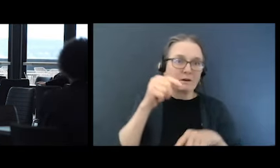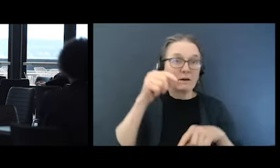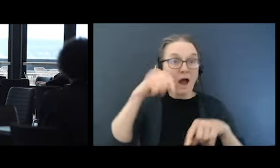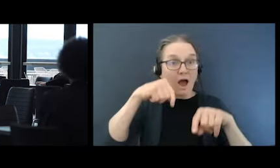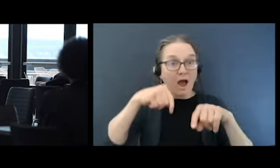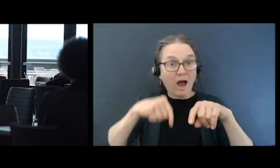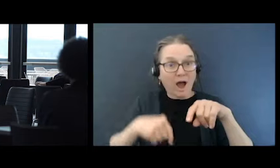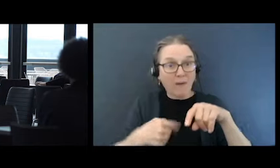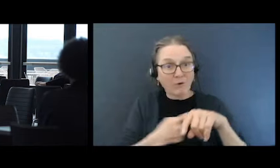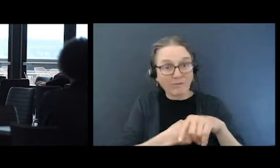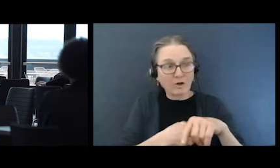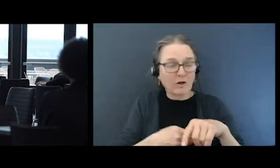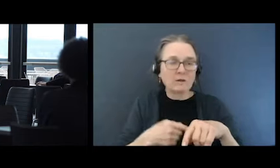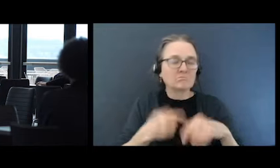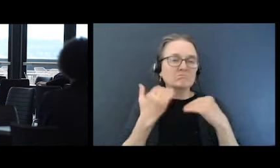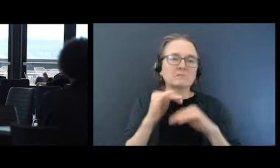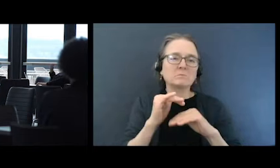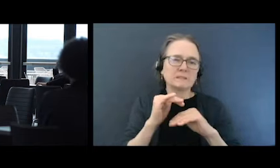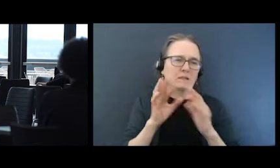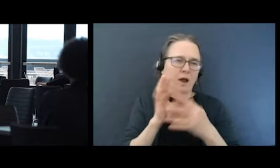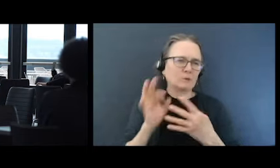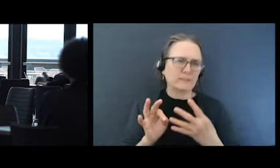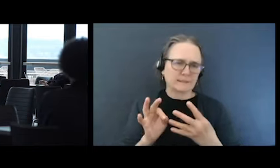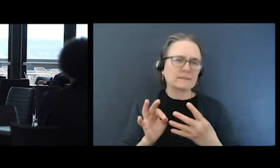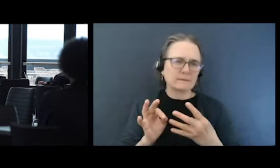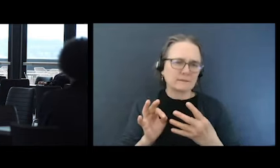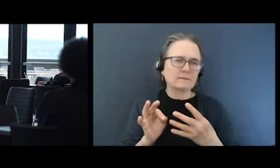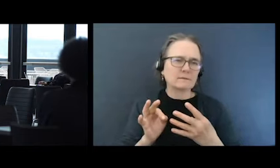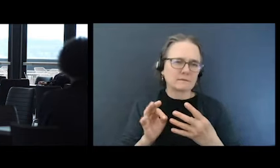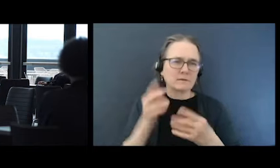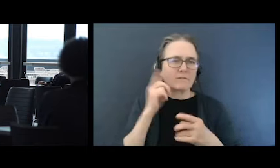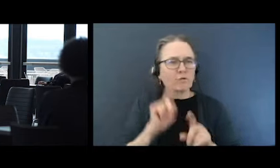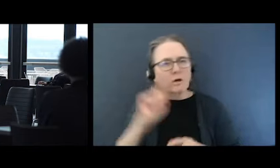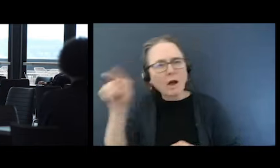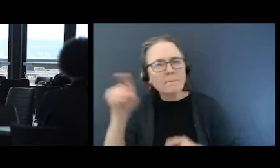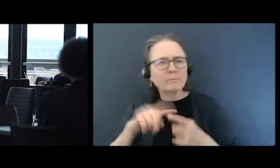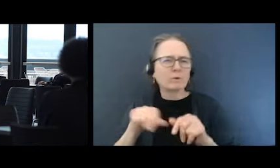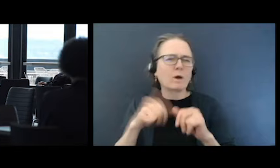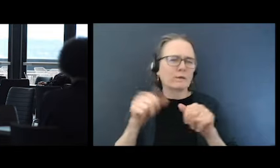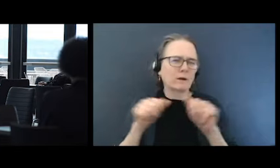SDOT? Maybe I want to be doing something else. So there's different ways to come at the